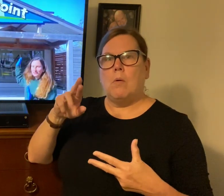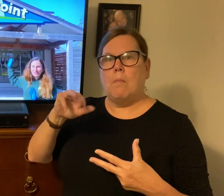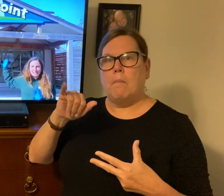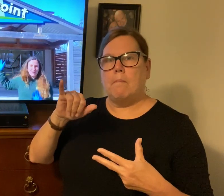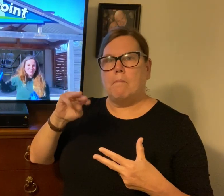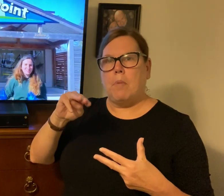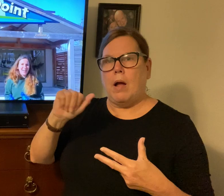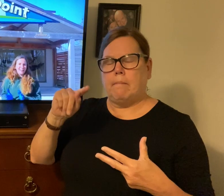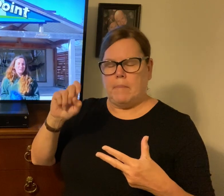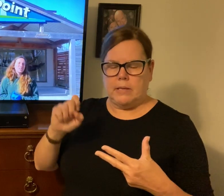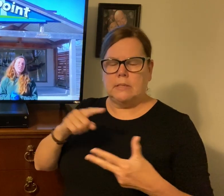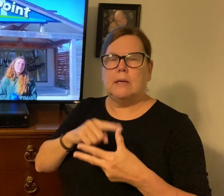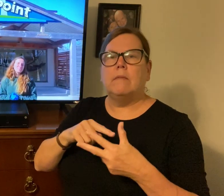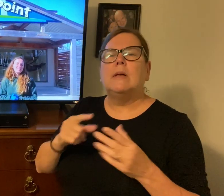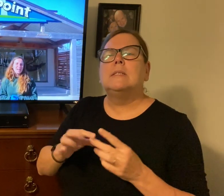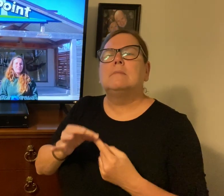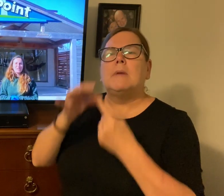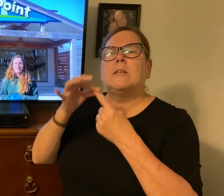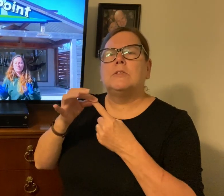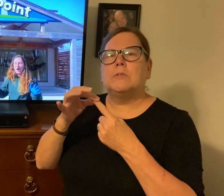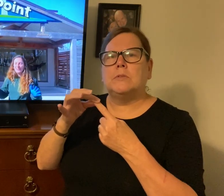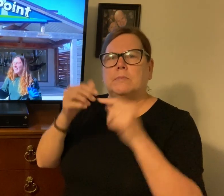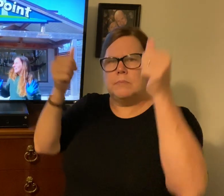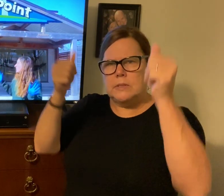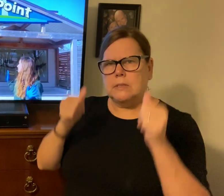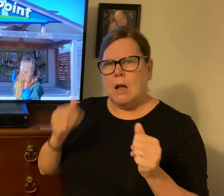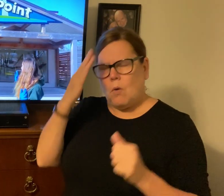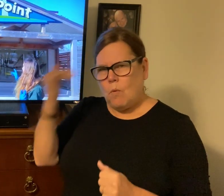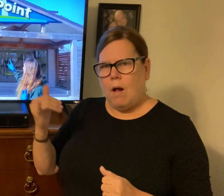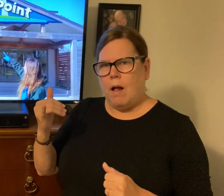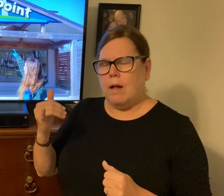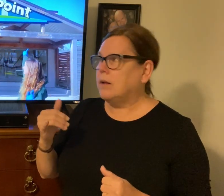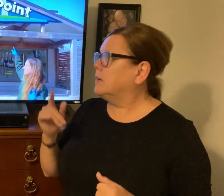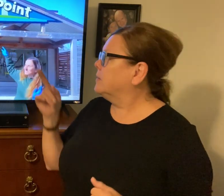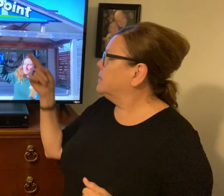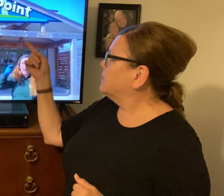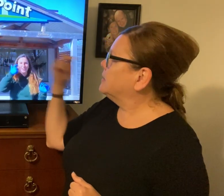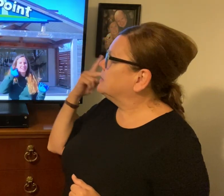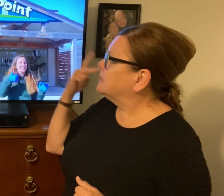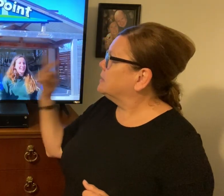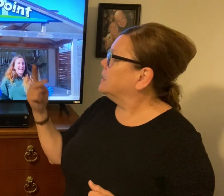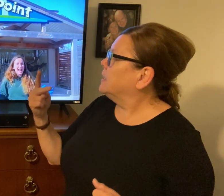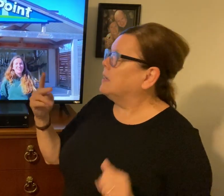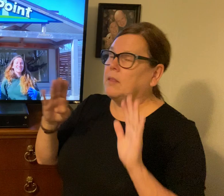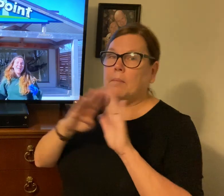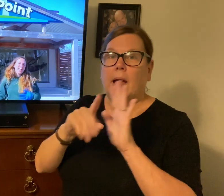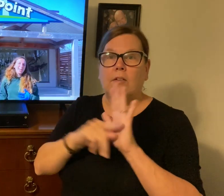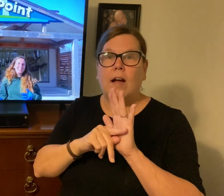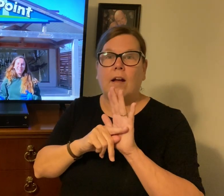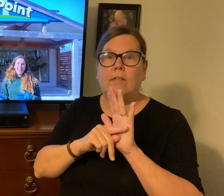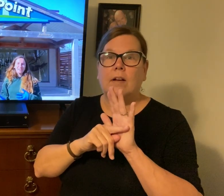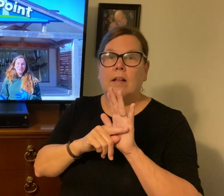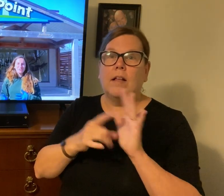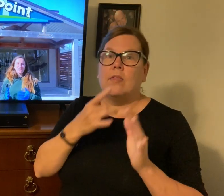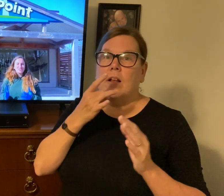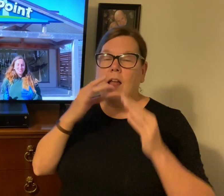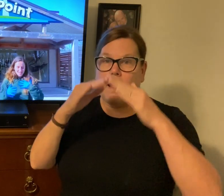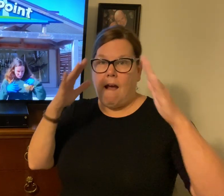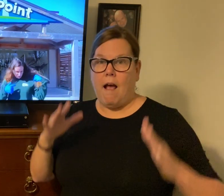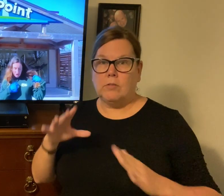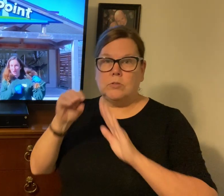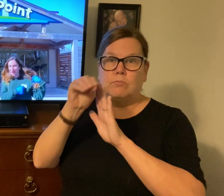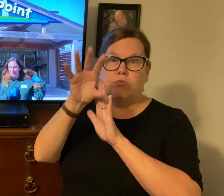also has a really special sign. We love this sign because, one, it's our logo, so you guys can see in the background the lighthouse, and the animals